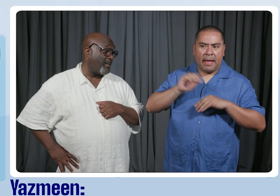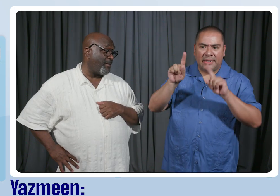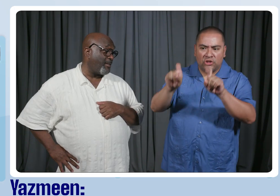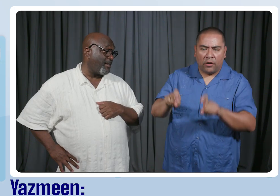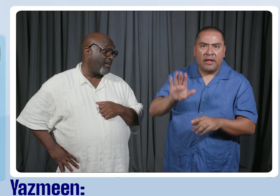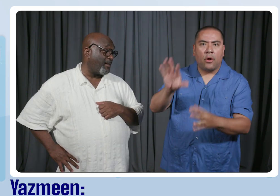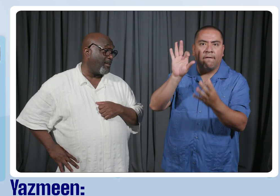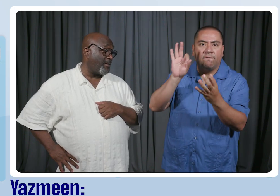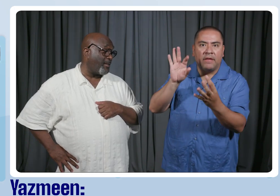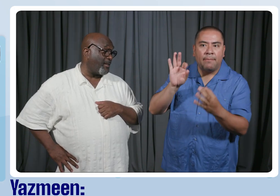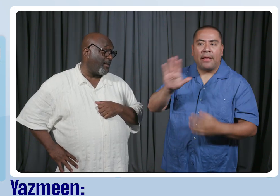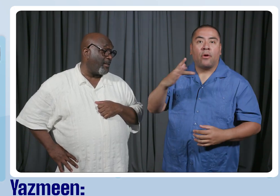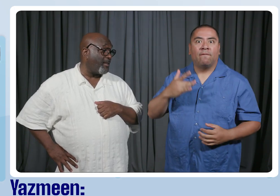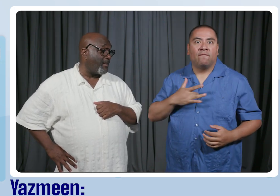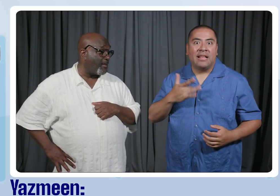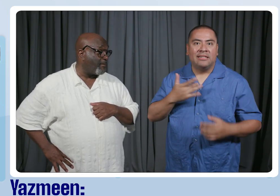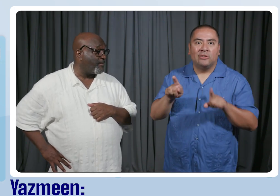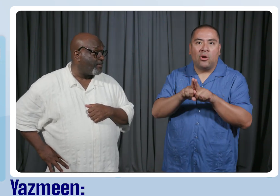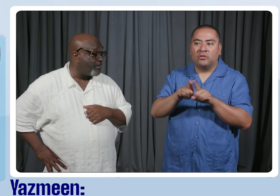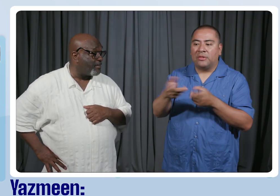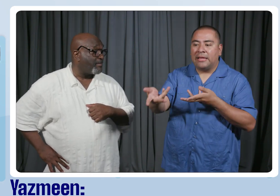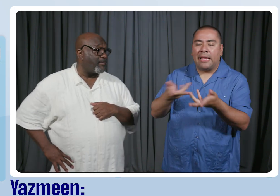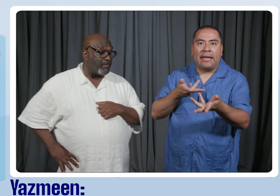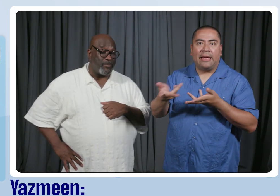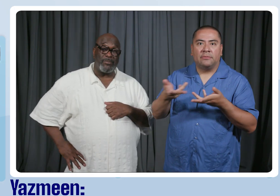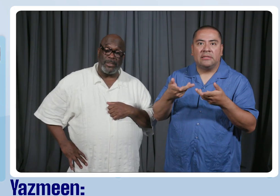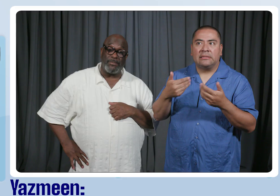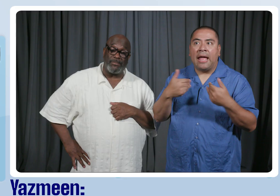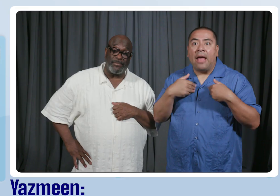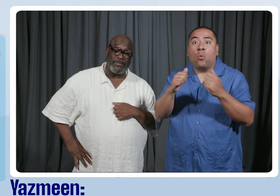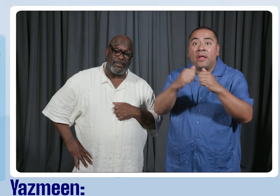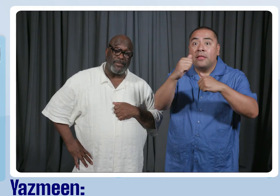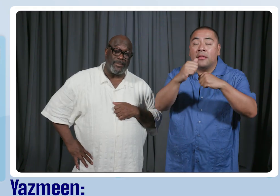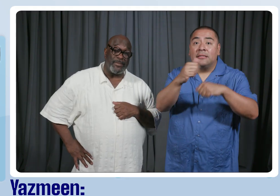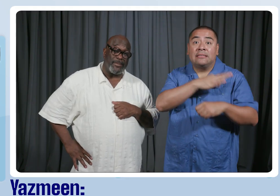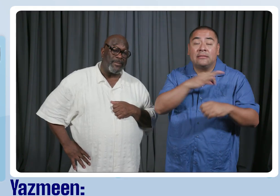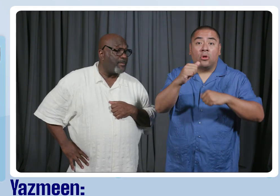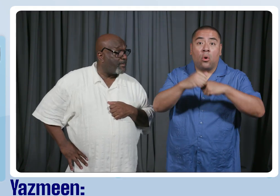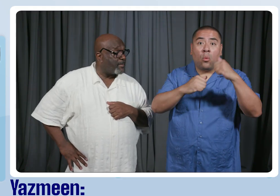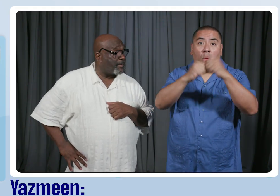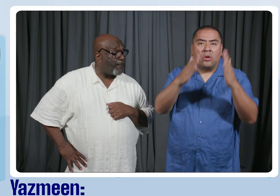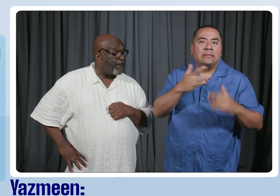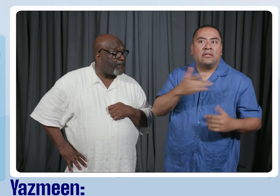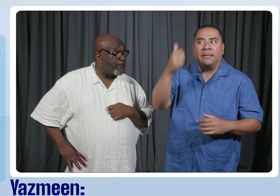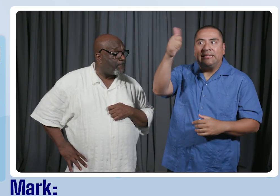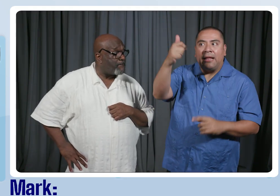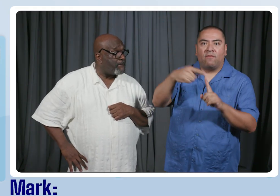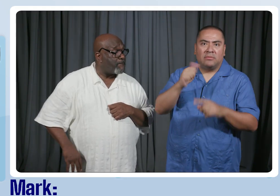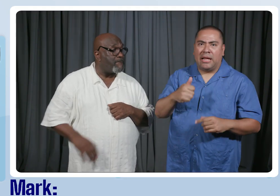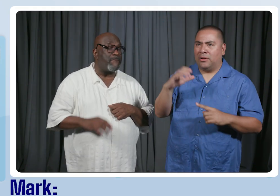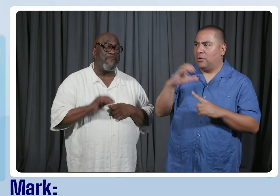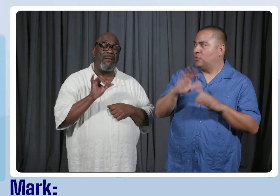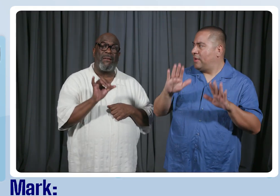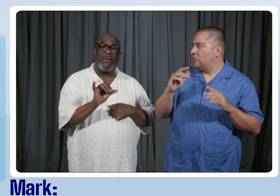feedback, their feelings, and also the engagement that they had with the workers. It's always a 10 out of 10, and it's great to hear.